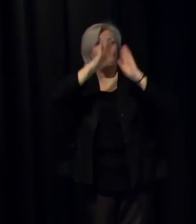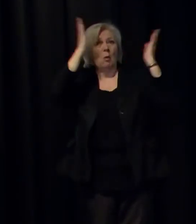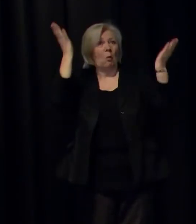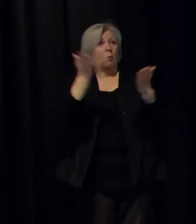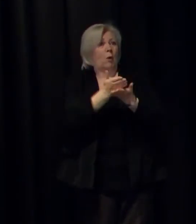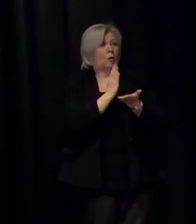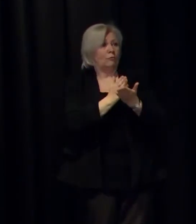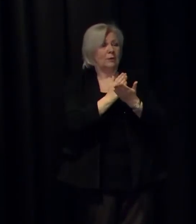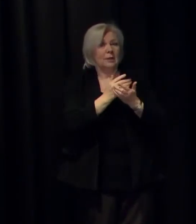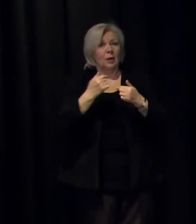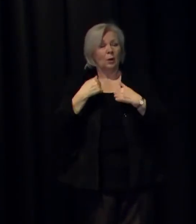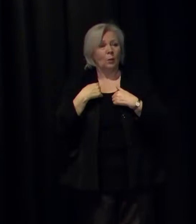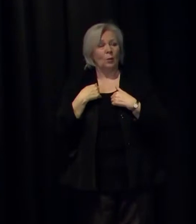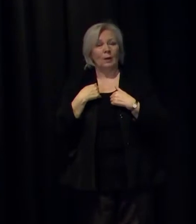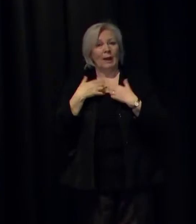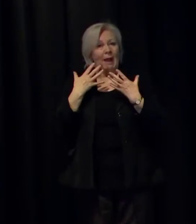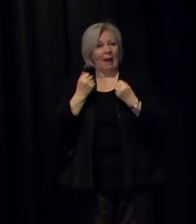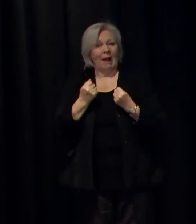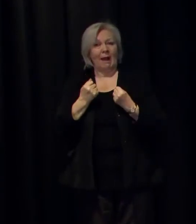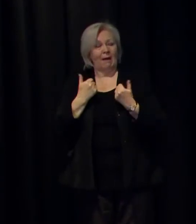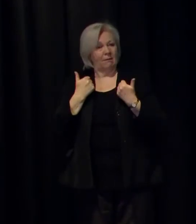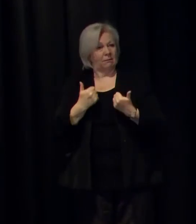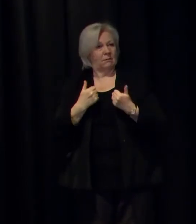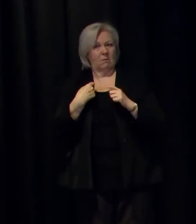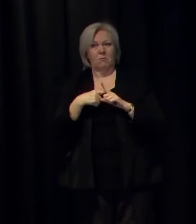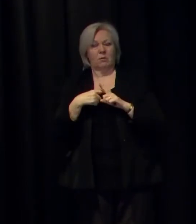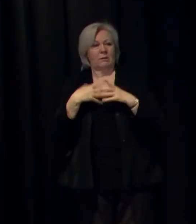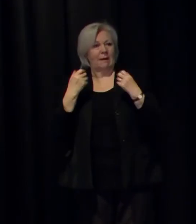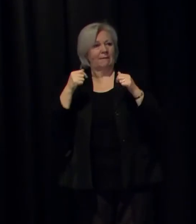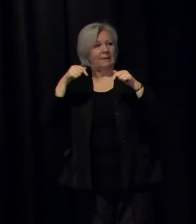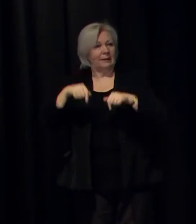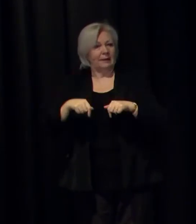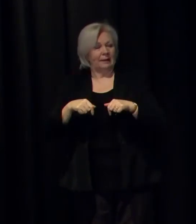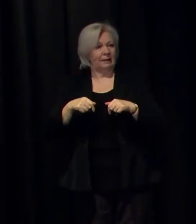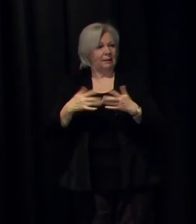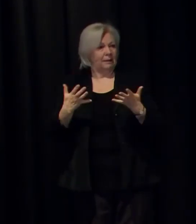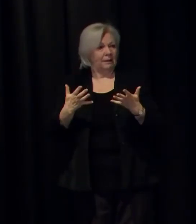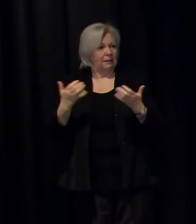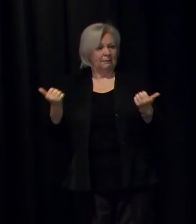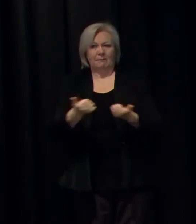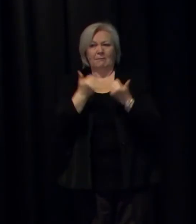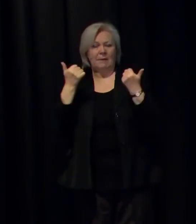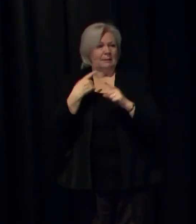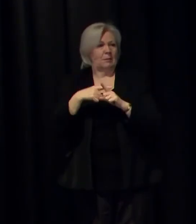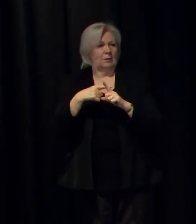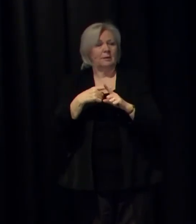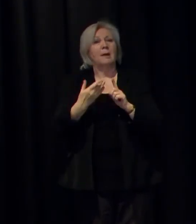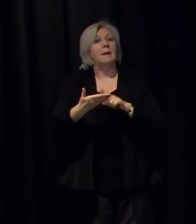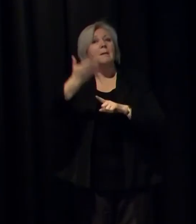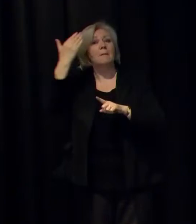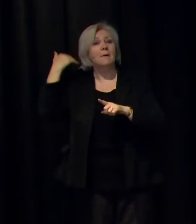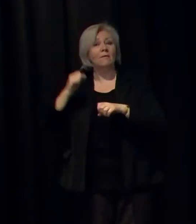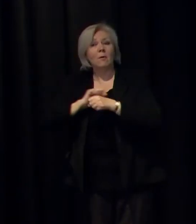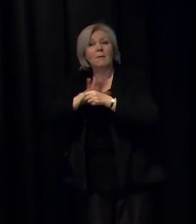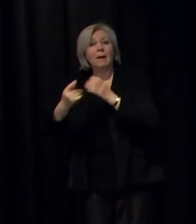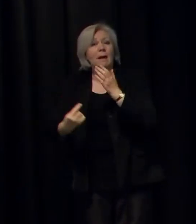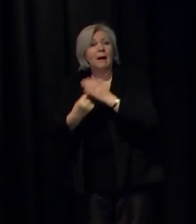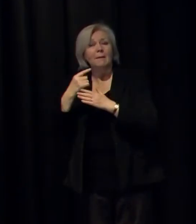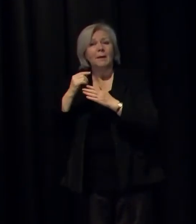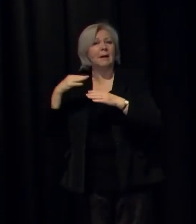that can be a competitive advantage for us. One of many. We had many before the pandemic, and we